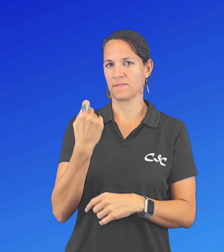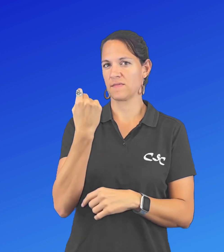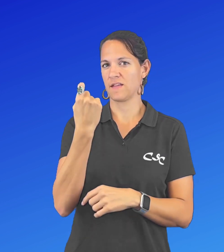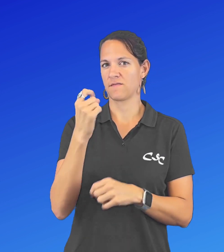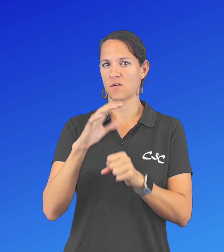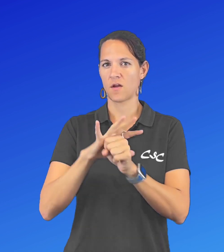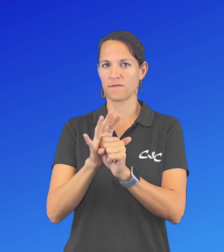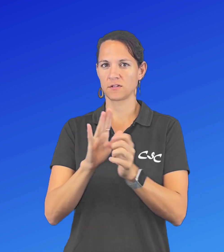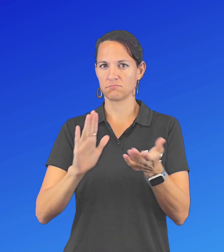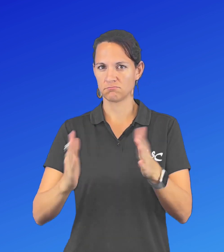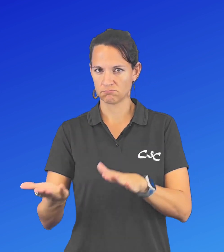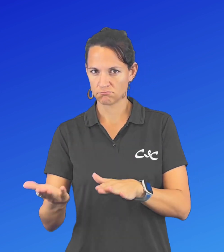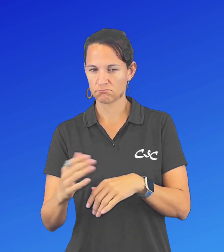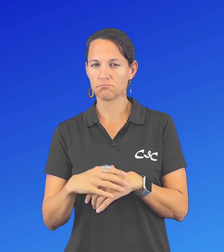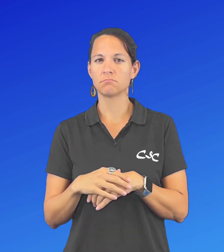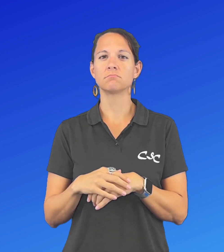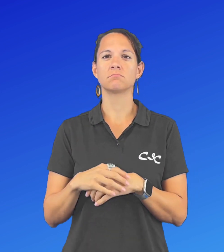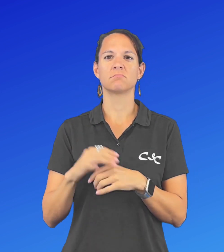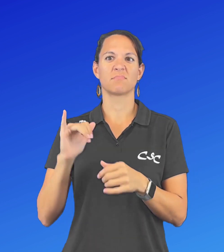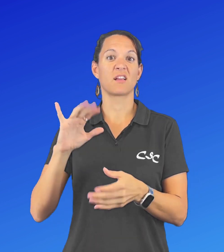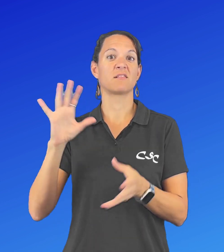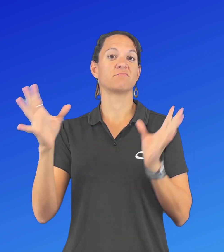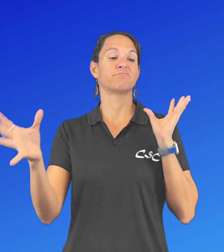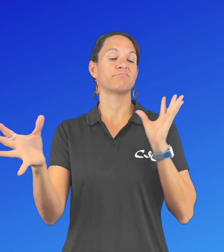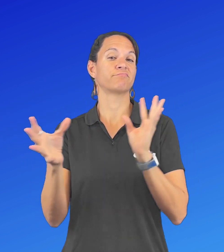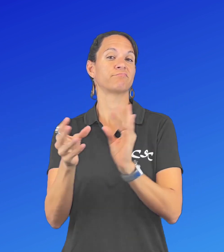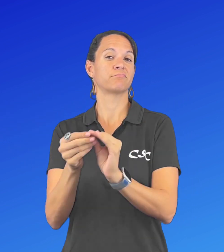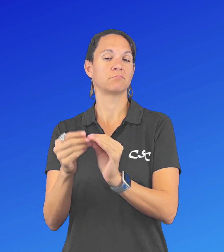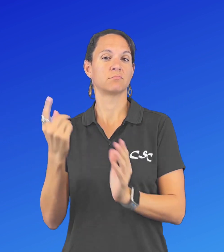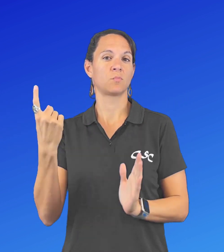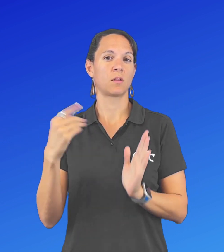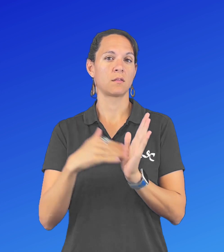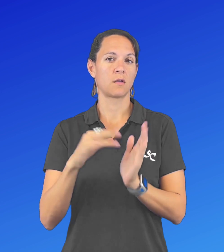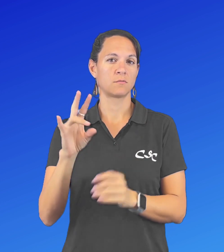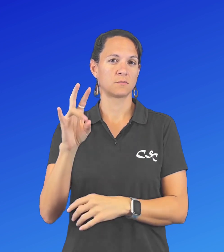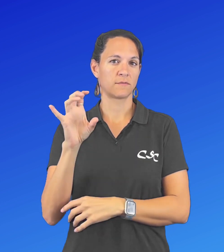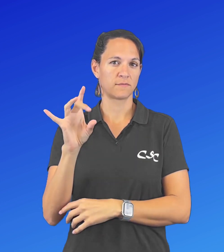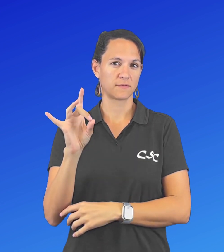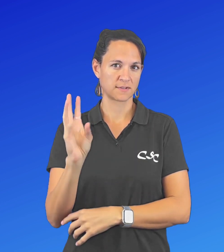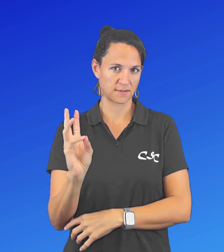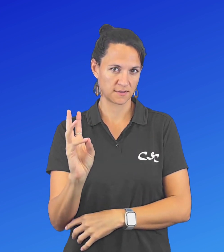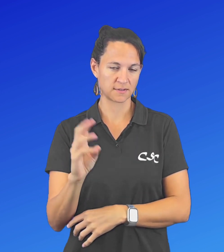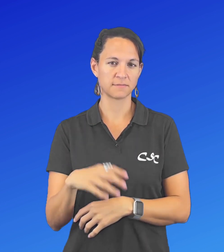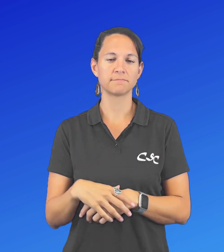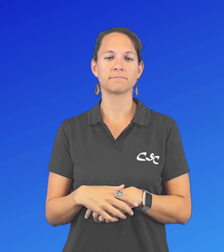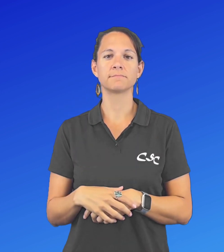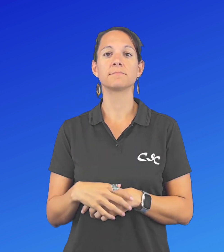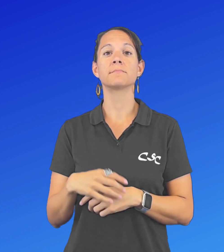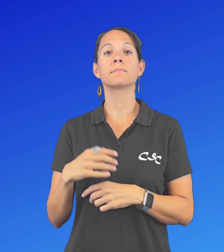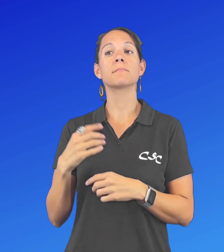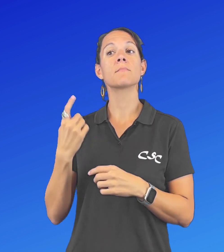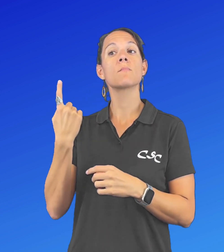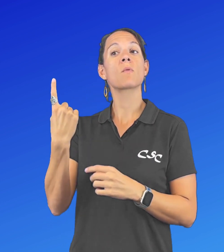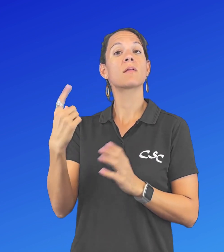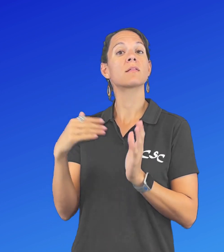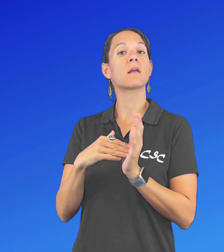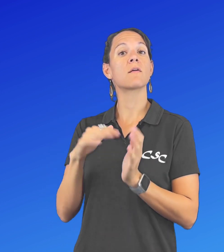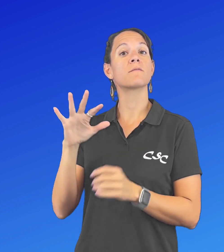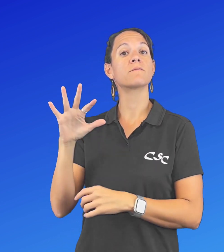additional COVID deaths in the past seven days. That brings a death toll to 1,786.